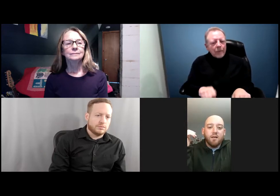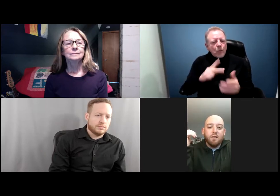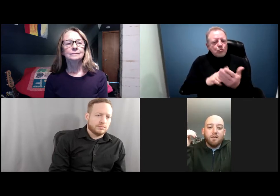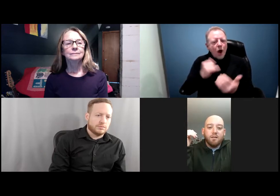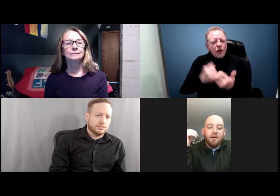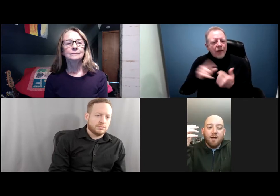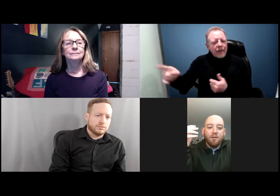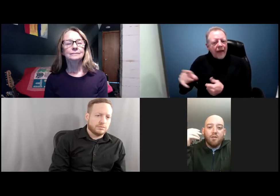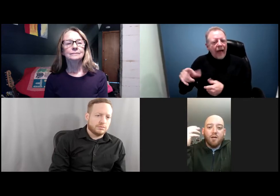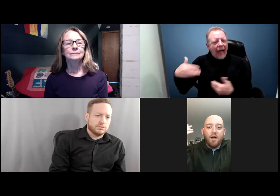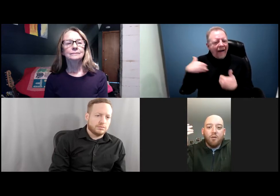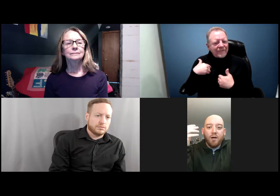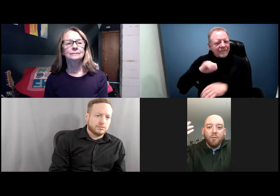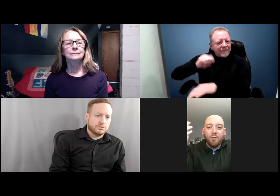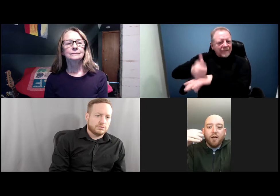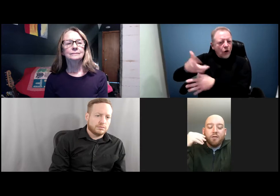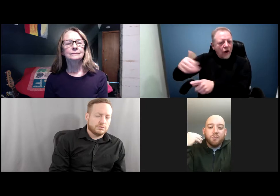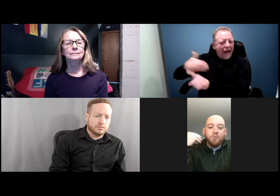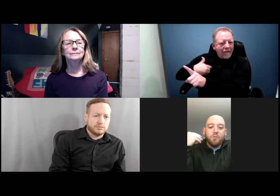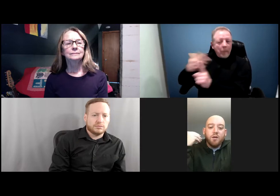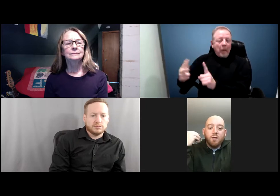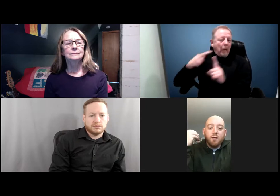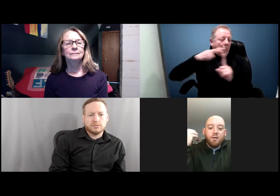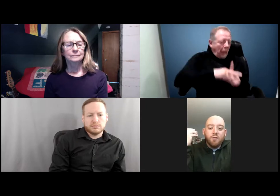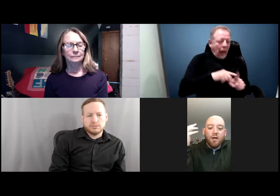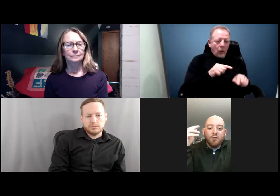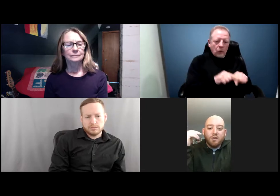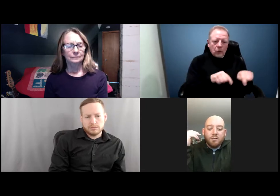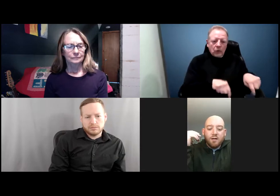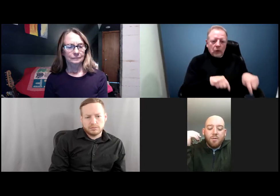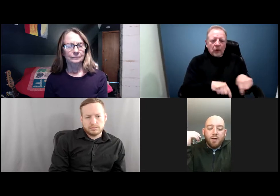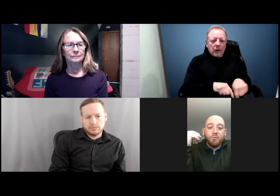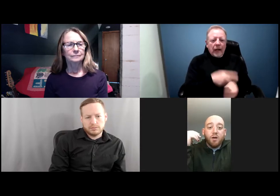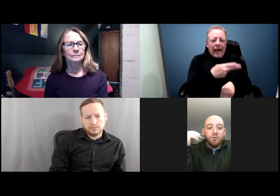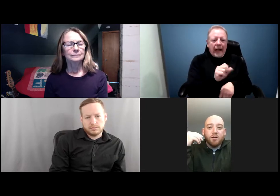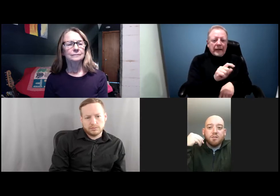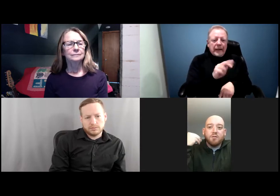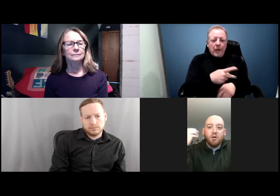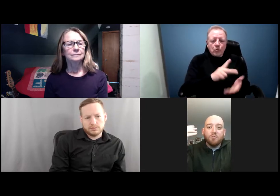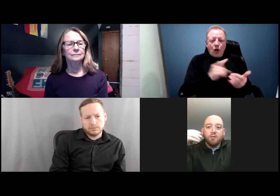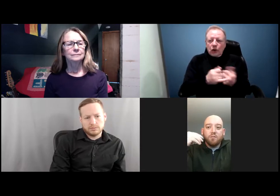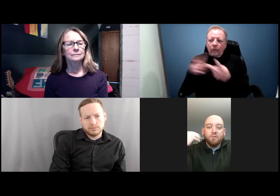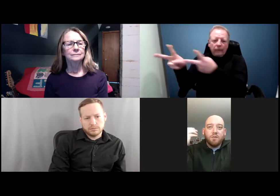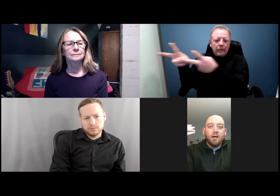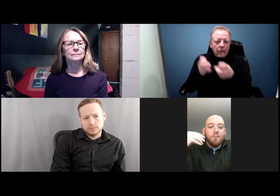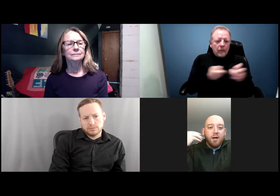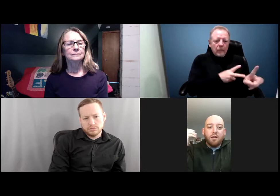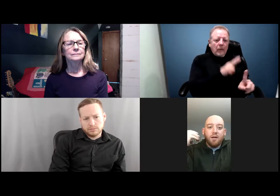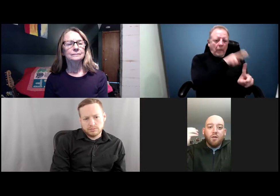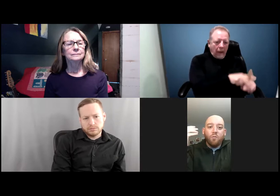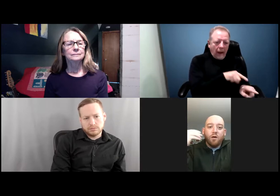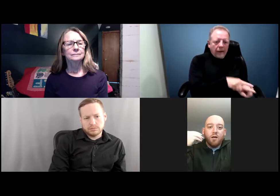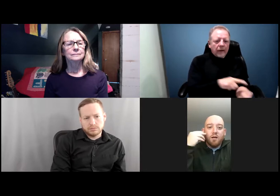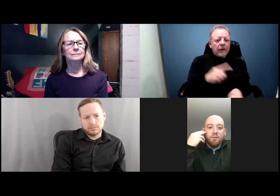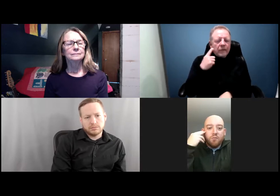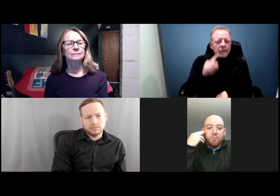that they have and how it might apply to the HSTP project in terms of data mining